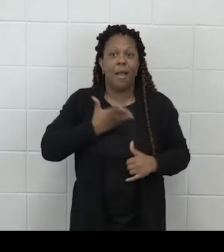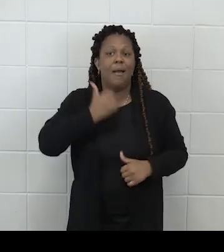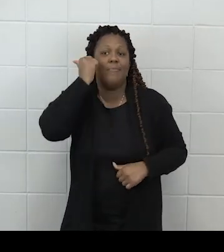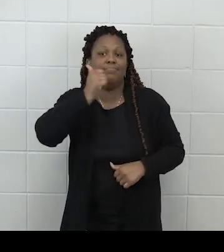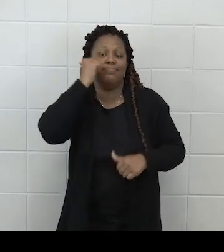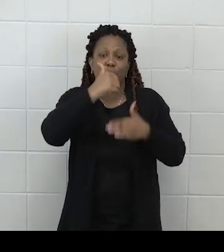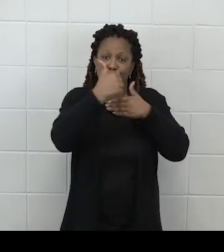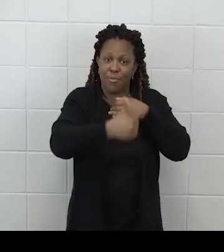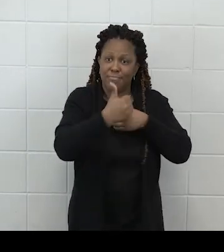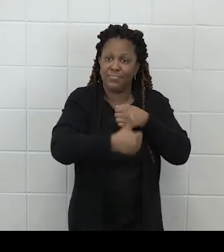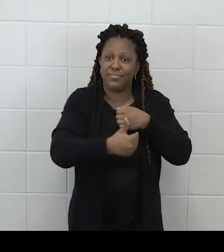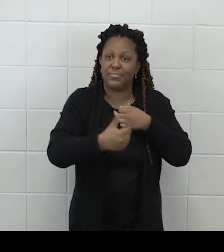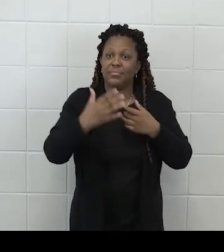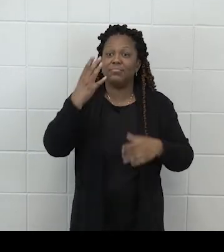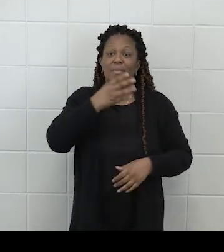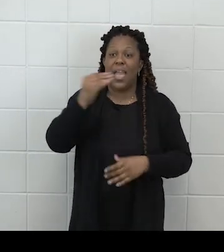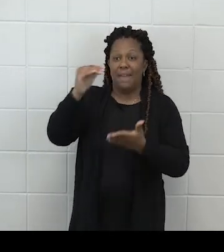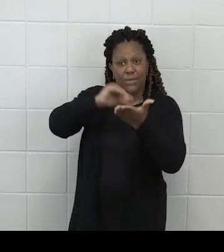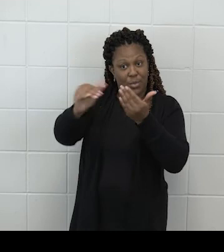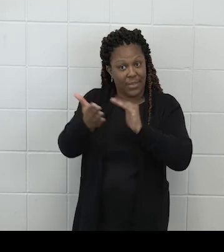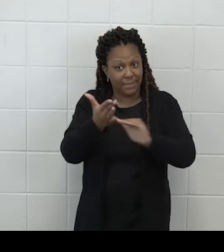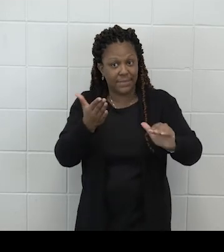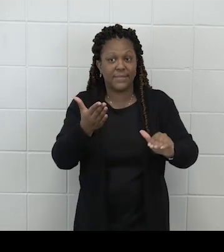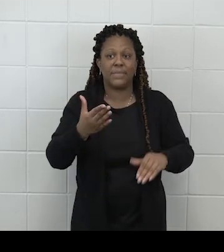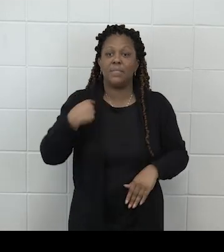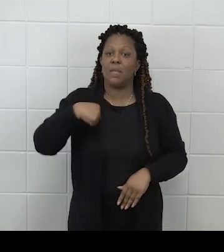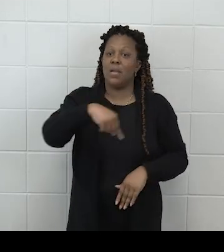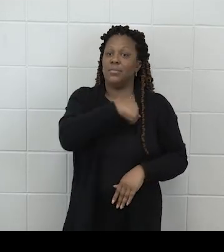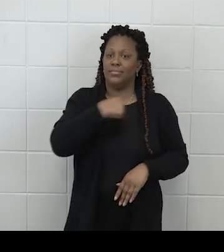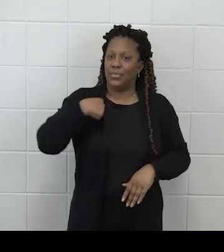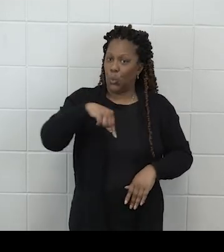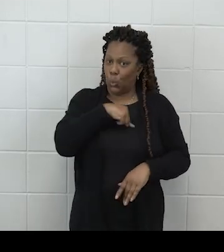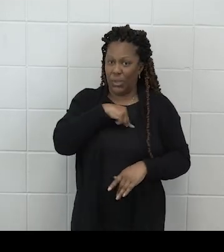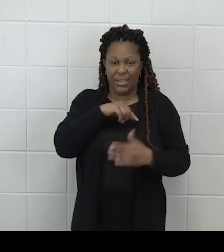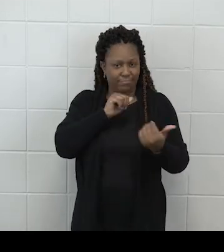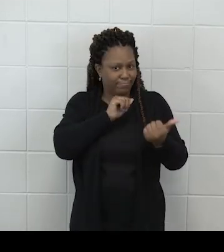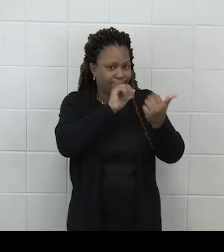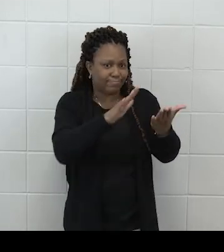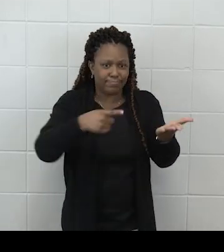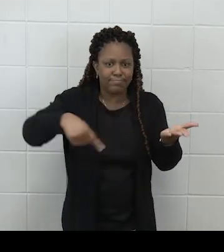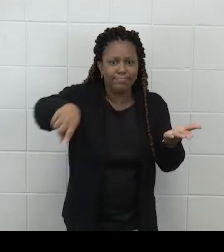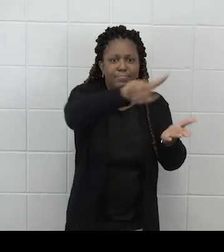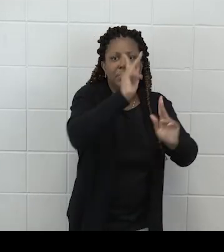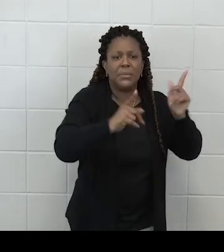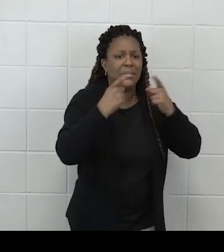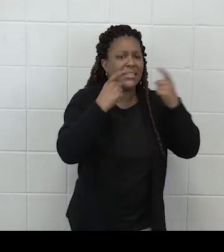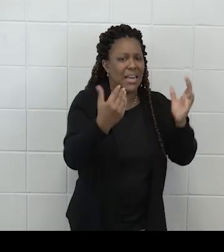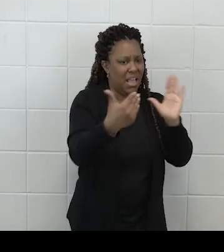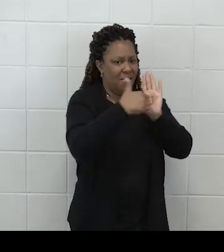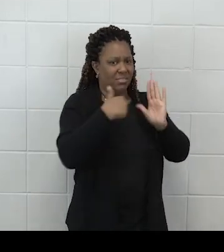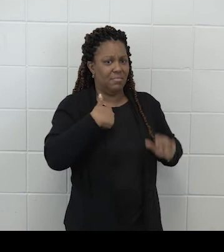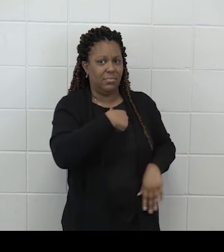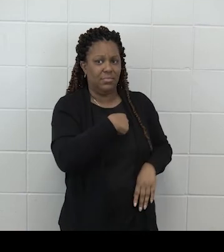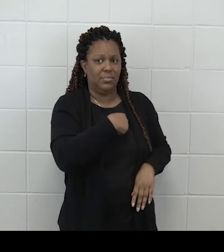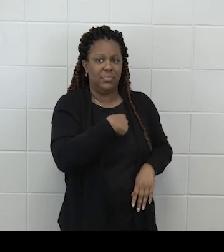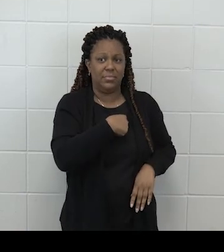a quienes nos ofenden. No nos dejes caer en tentación y líbranos del mal. Porque tuyo es el reino, tuyo el